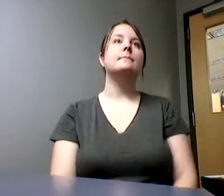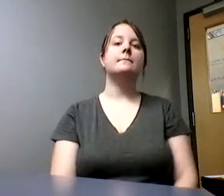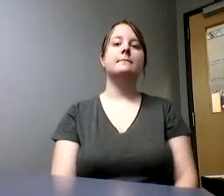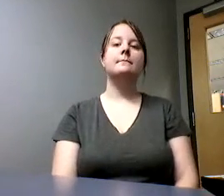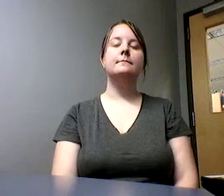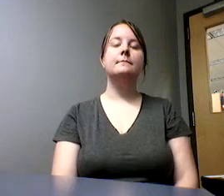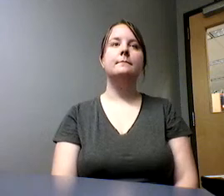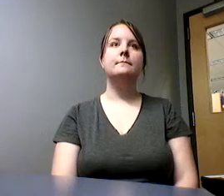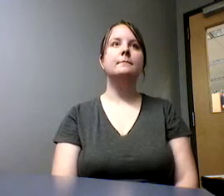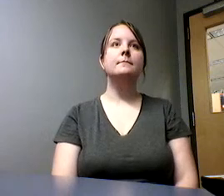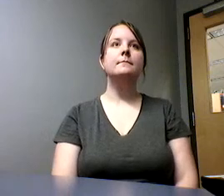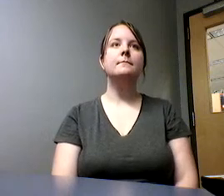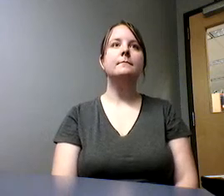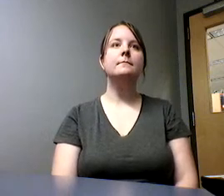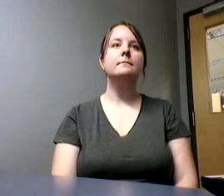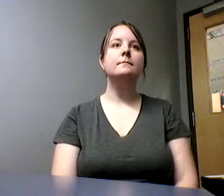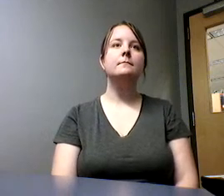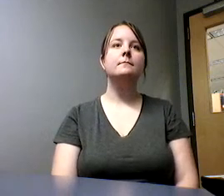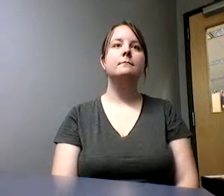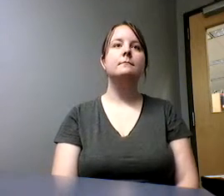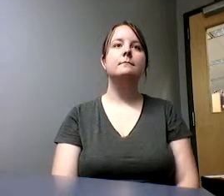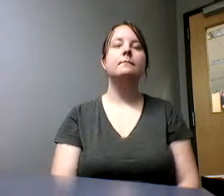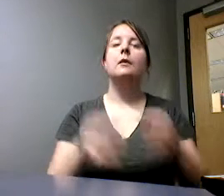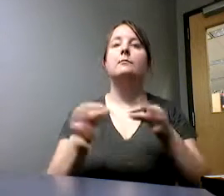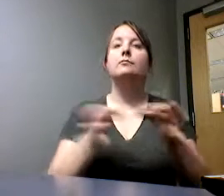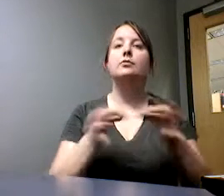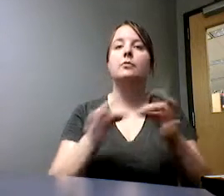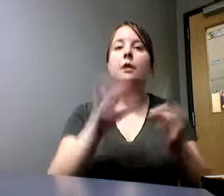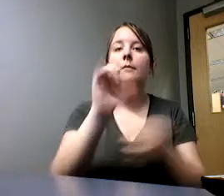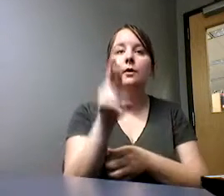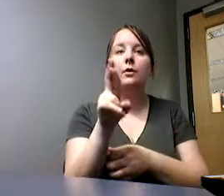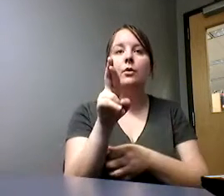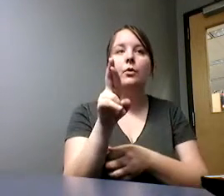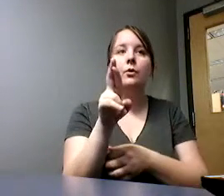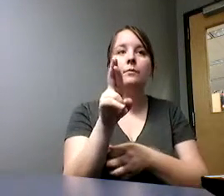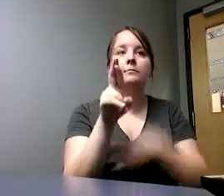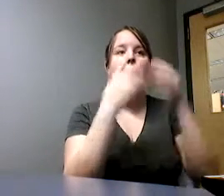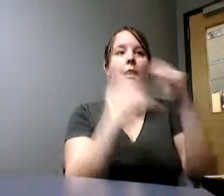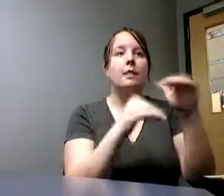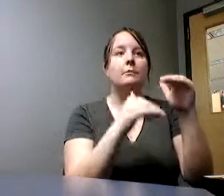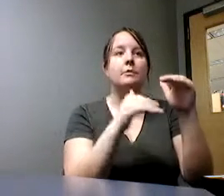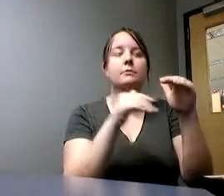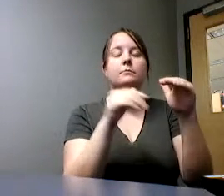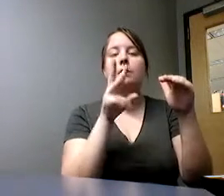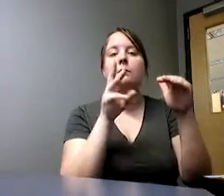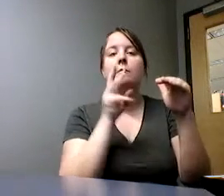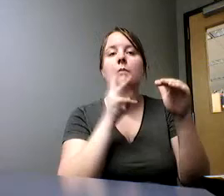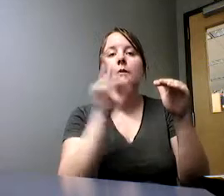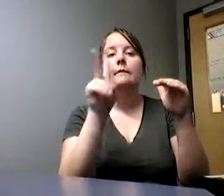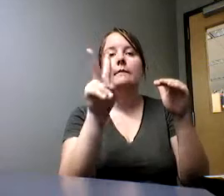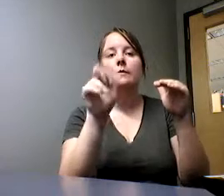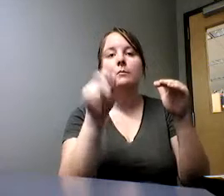Term used to describe the air when it is at the limit for the amount of water vapor that it can hold.